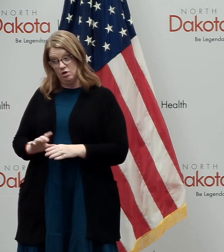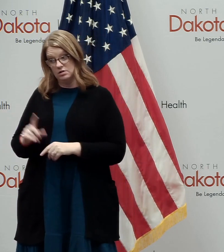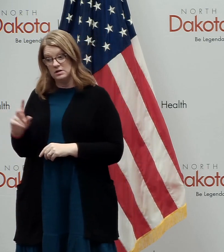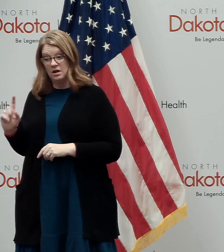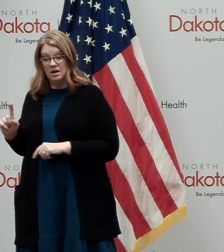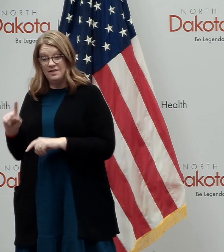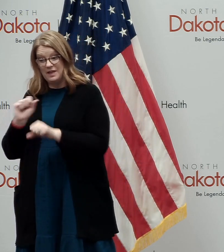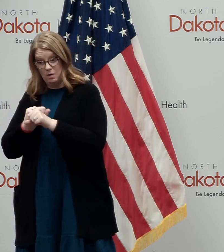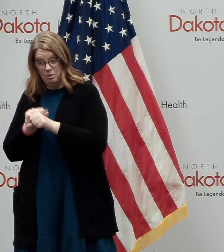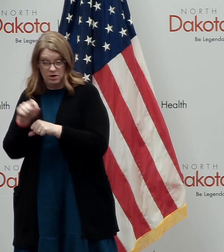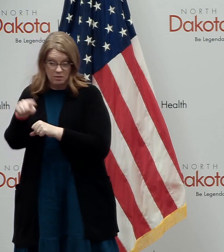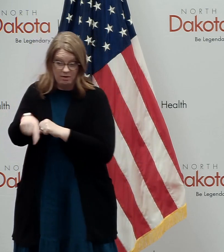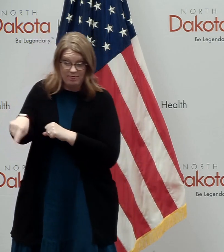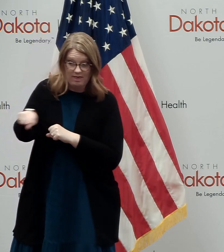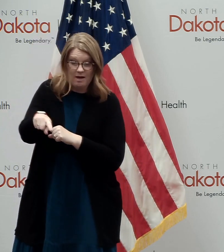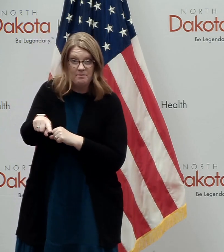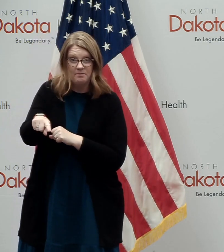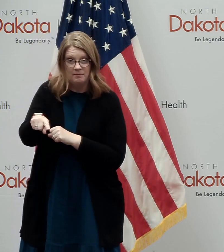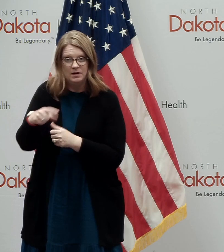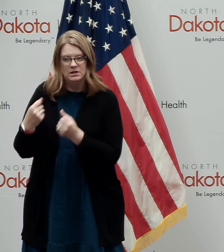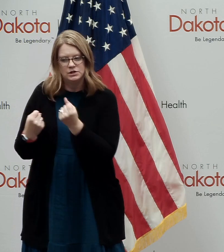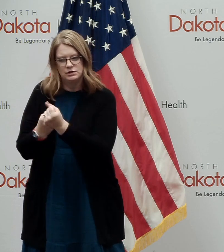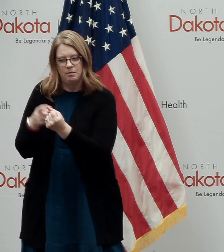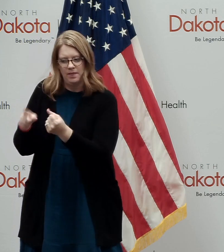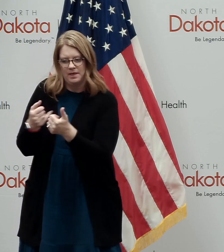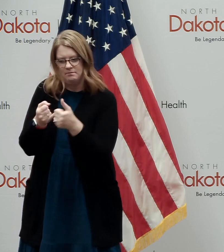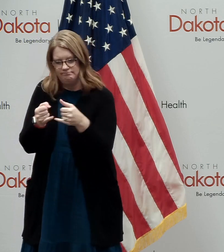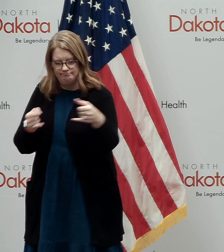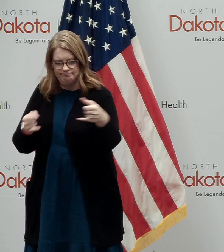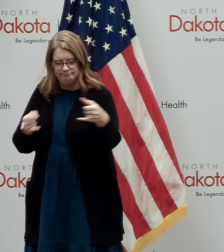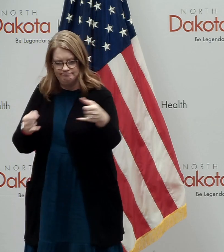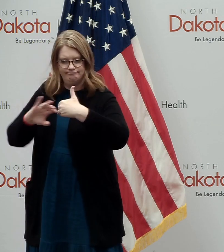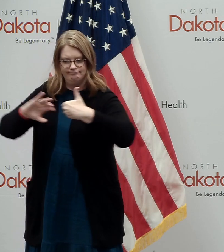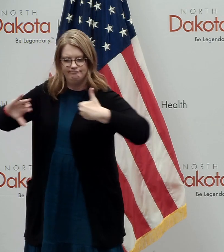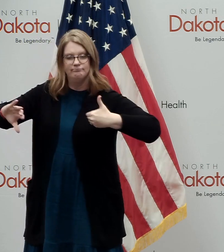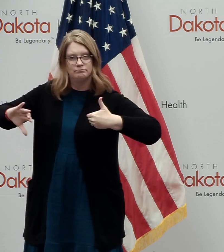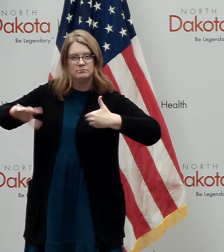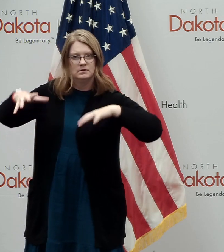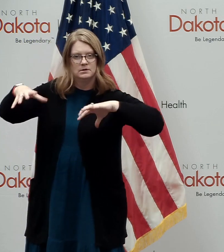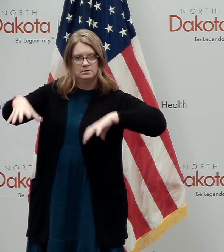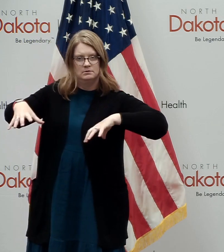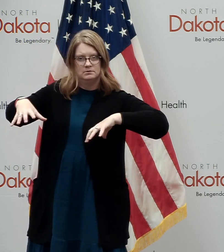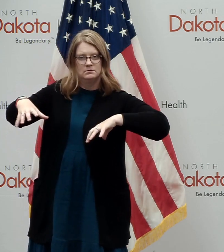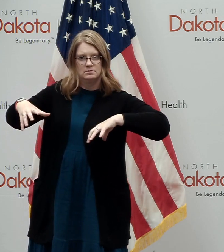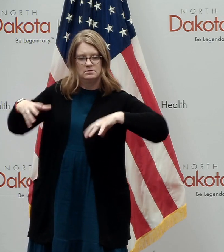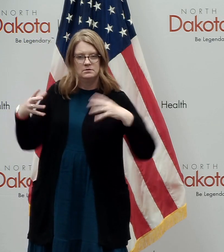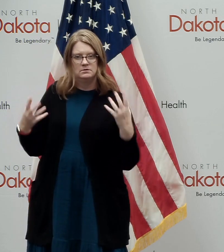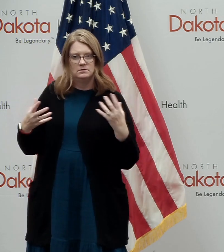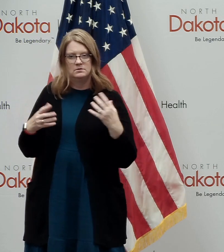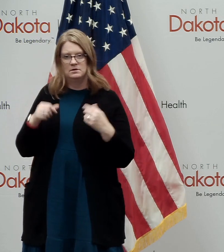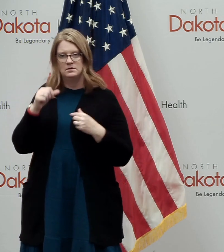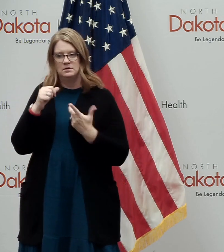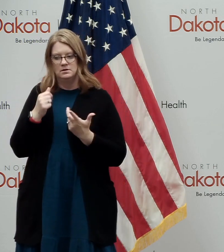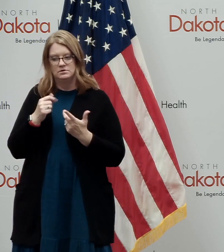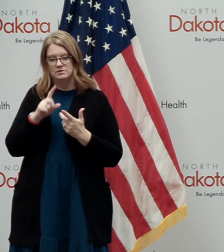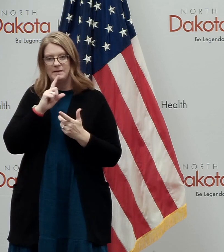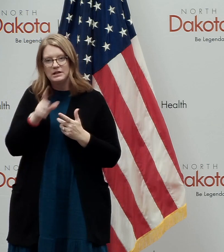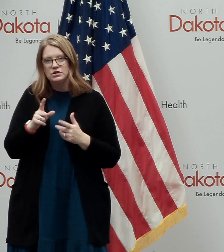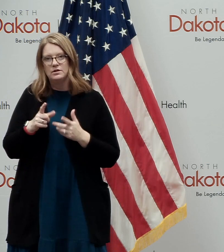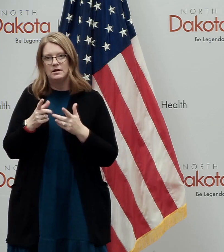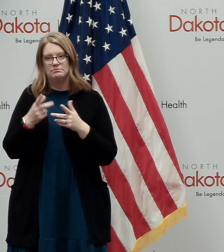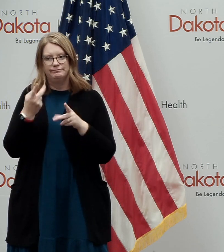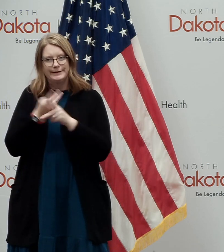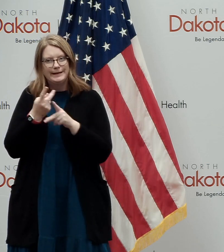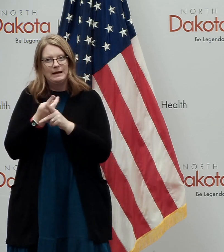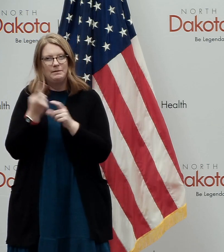positive versus those that are not, so that we don't have healthcare workers serving both positive and non-positive